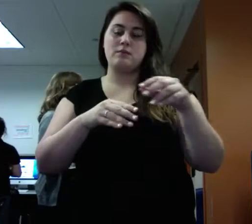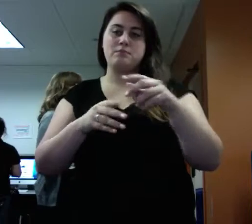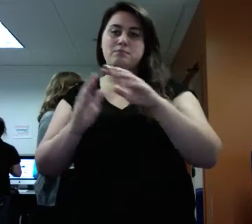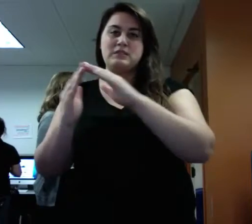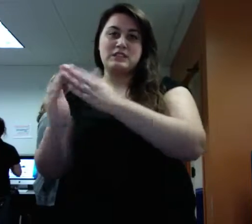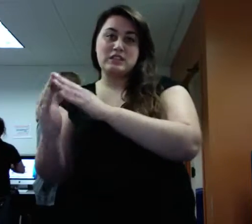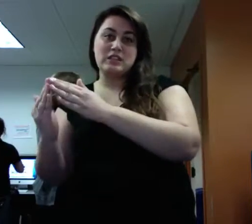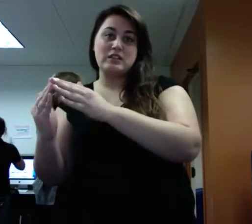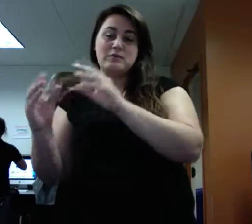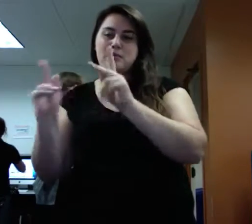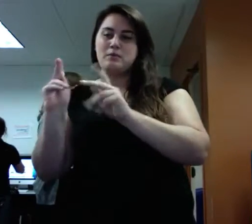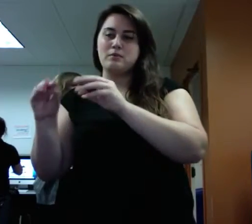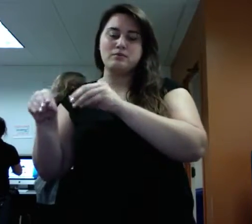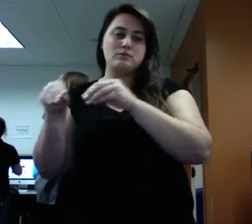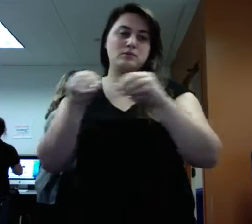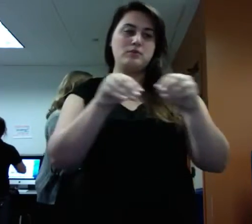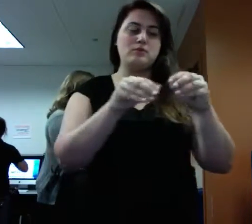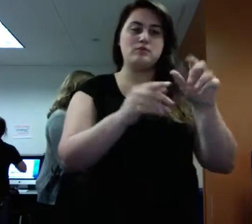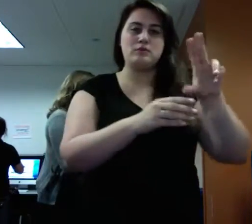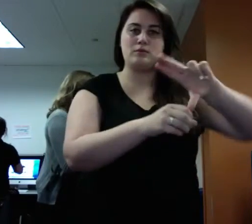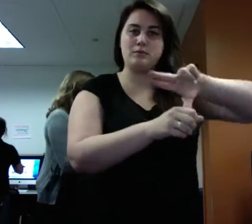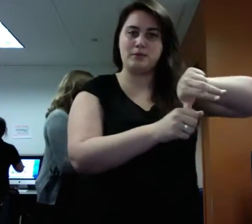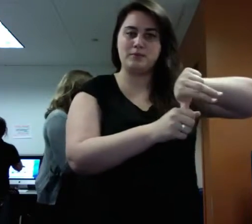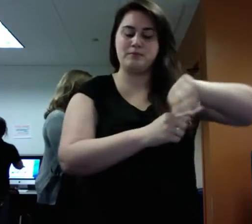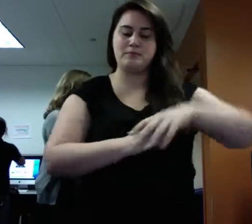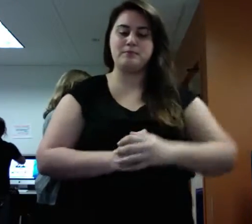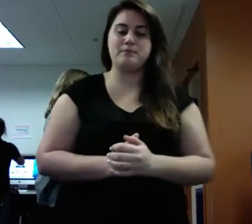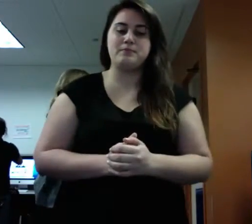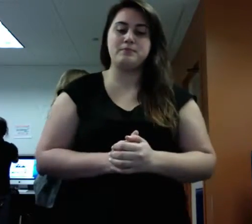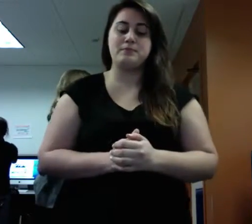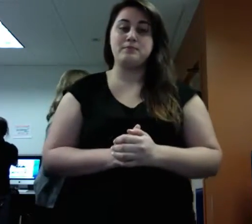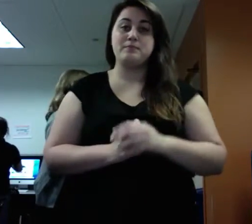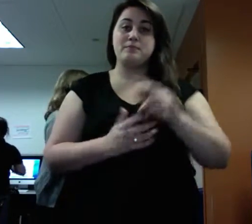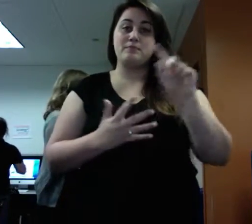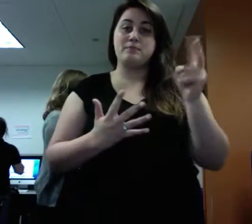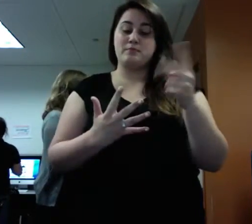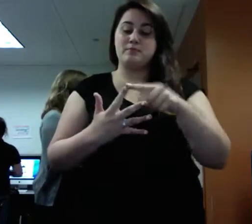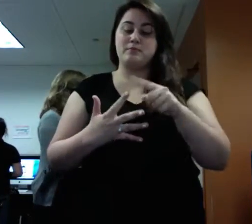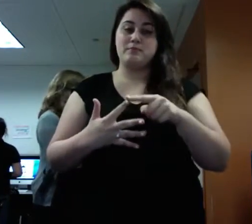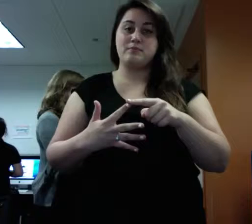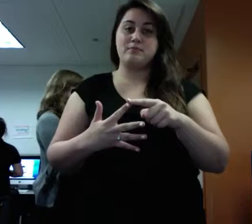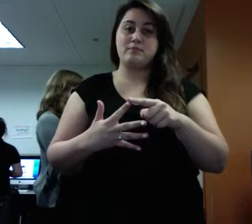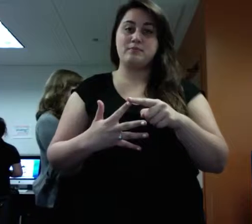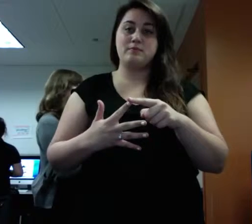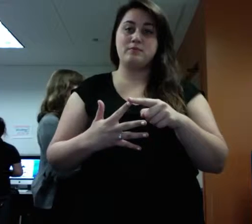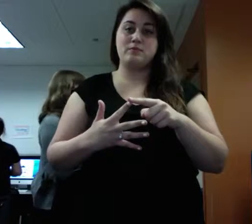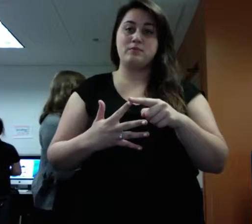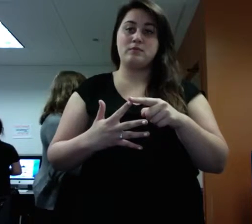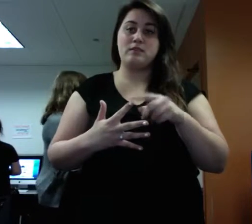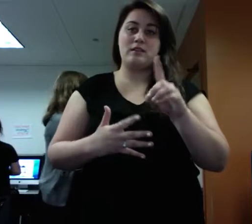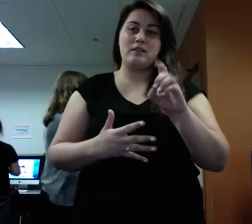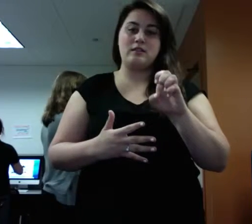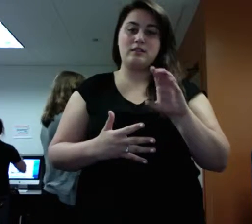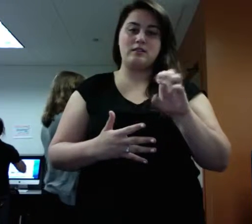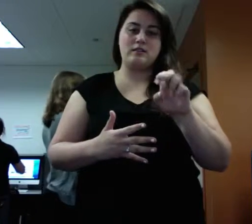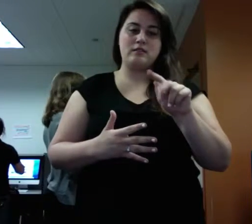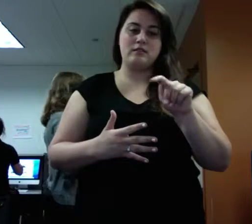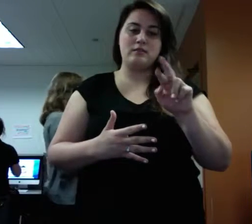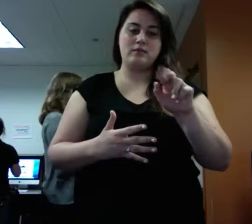cities into the suburbs. The second trend is the decentralization or out-movement of manufacturing employment